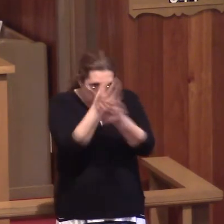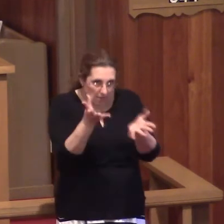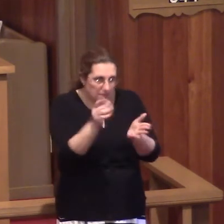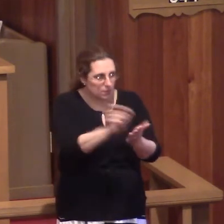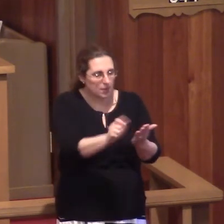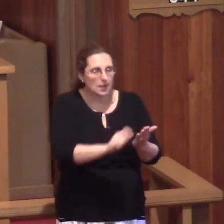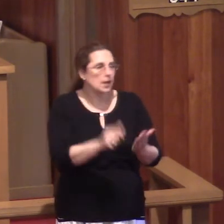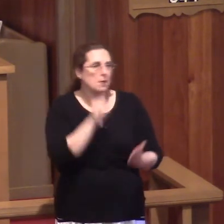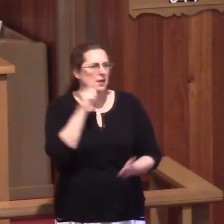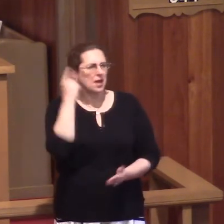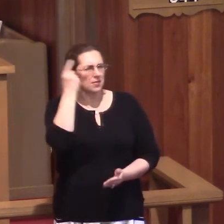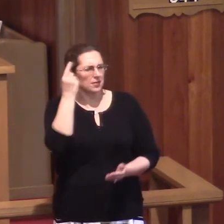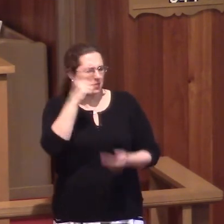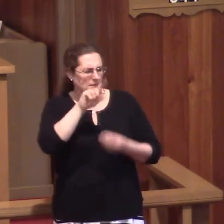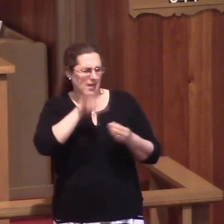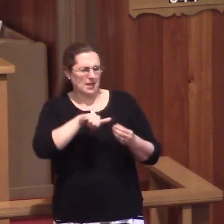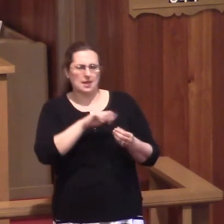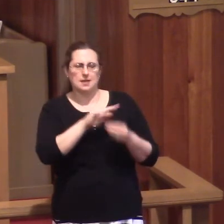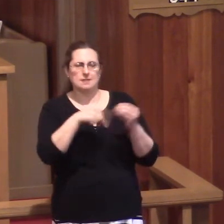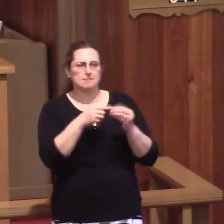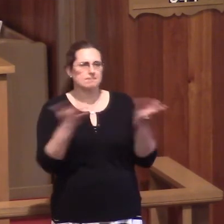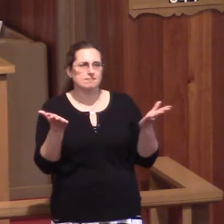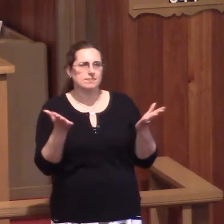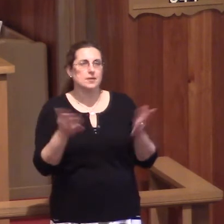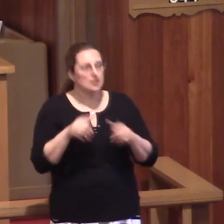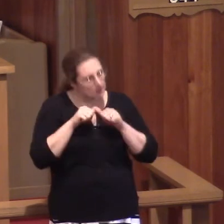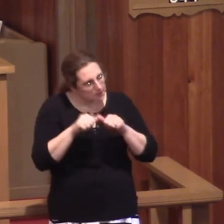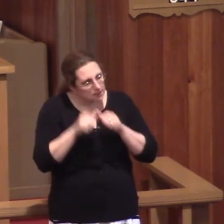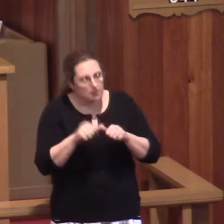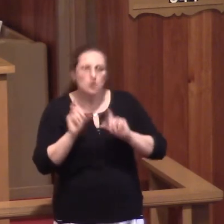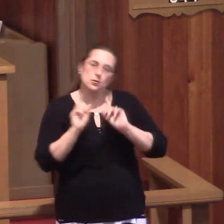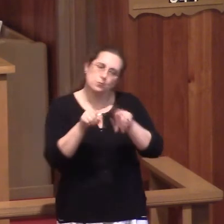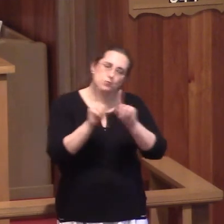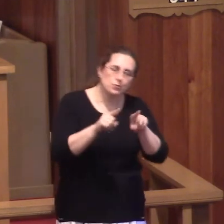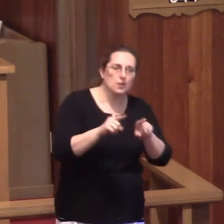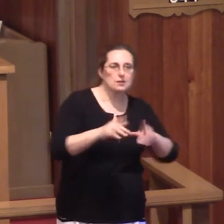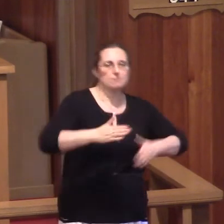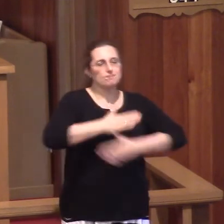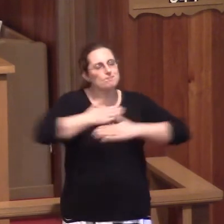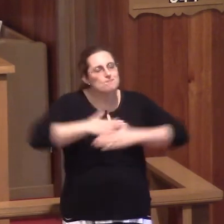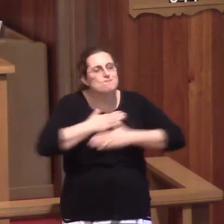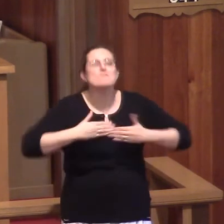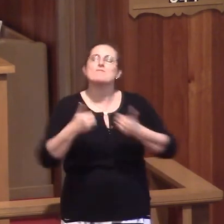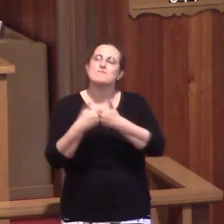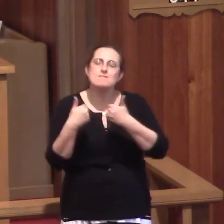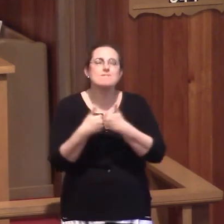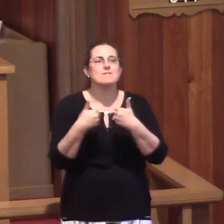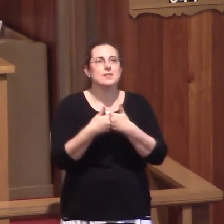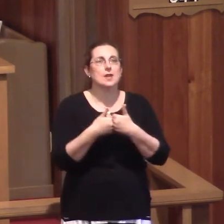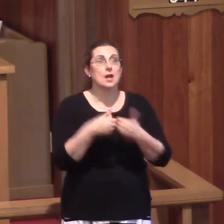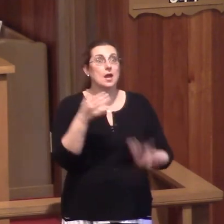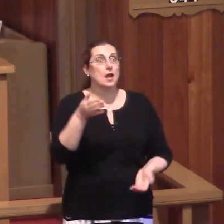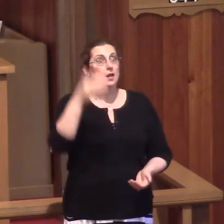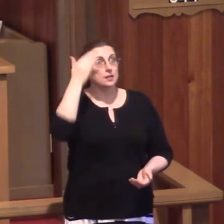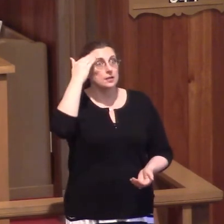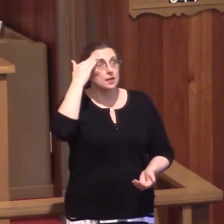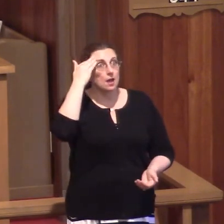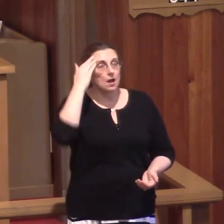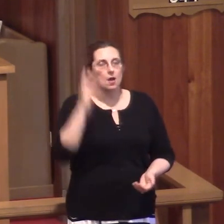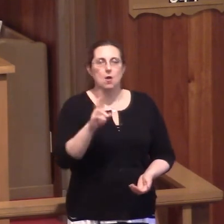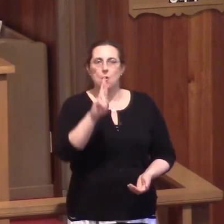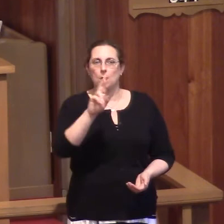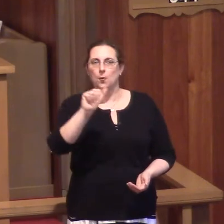think much about it. We continued along and had a good time at the game, And wouldn't you know it, The Rangers